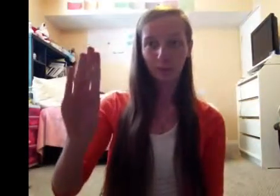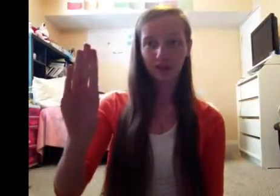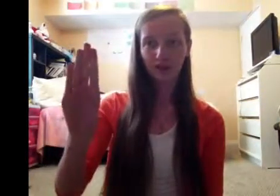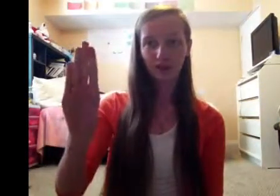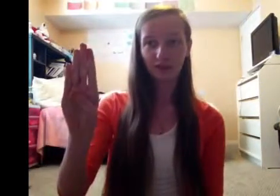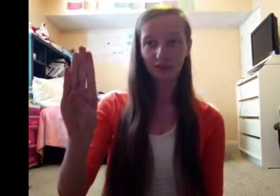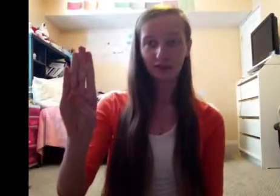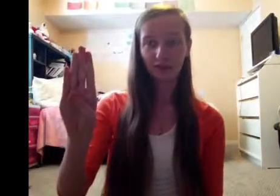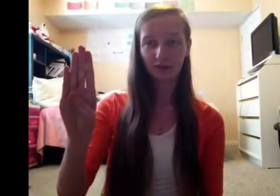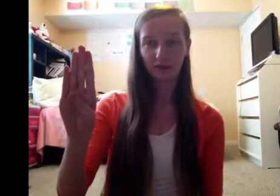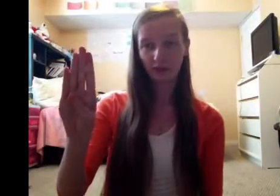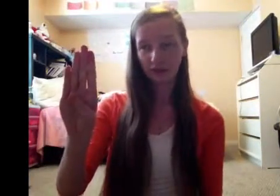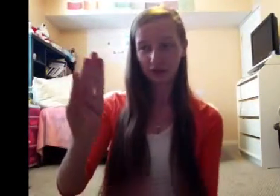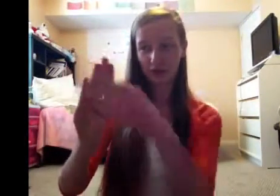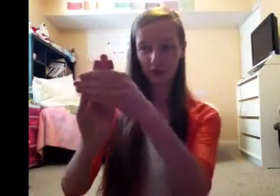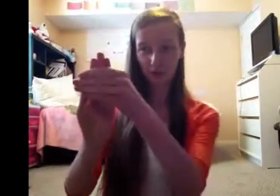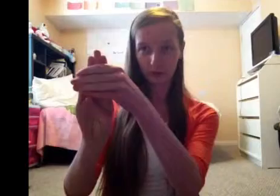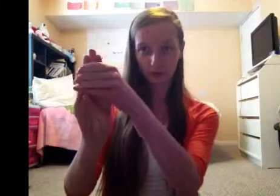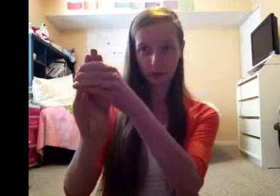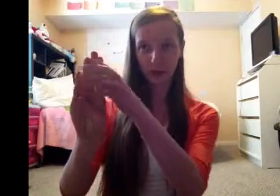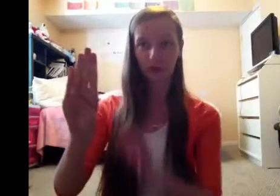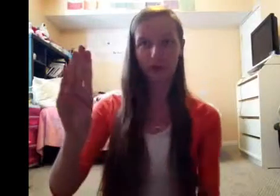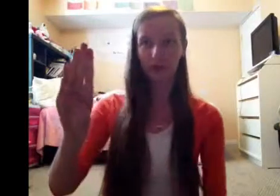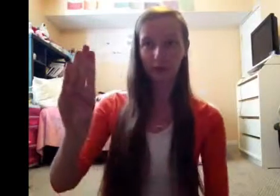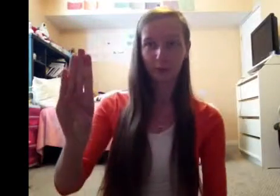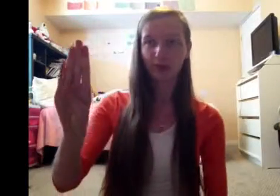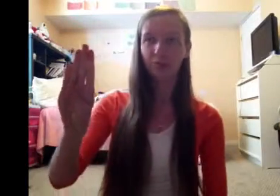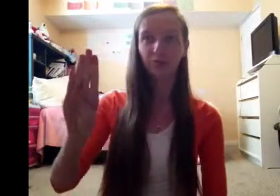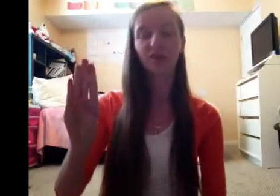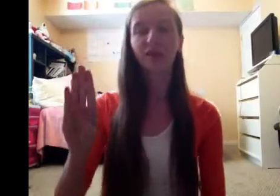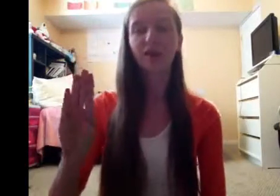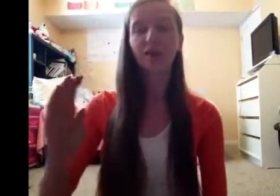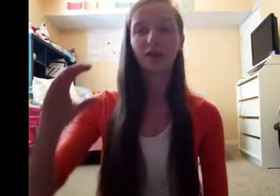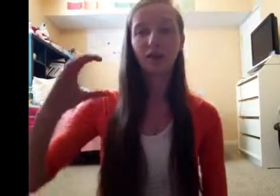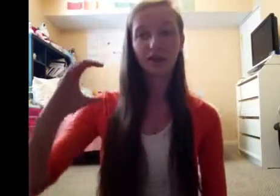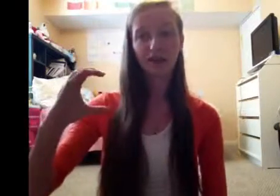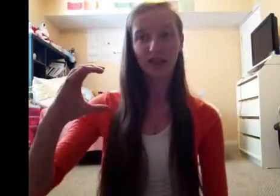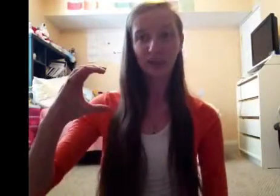B. You have to have your fingers close together for B. C,